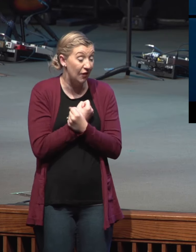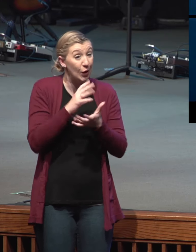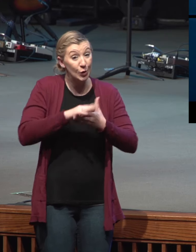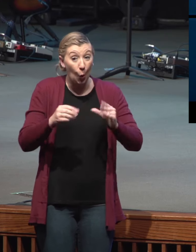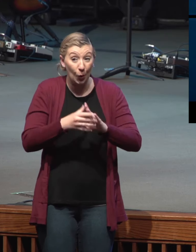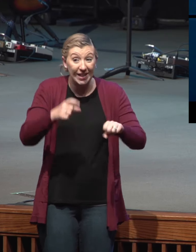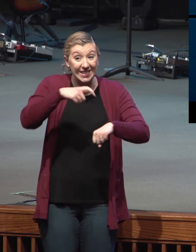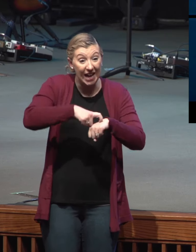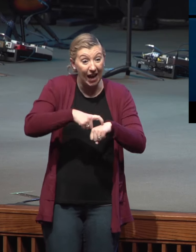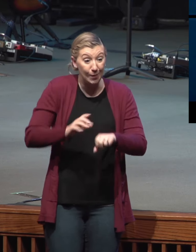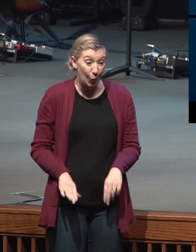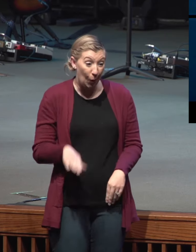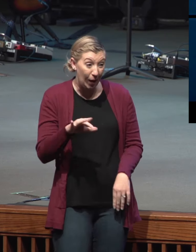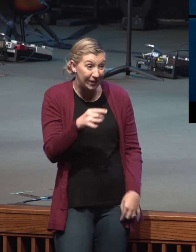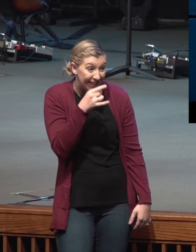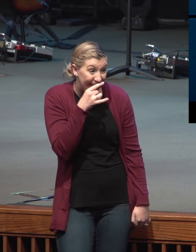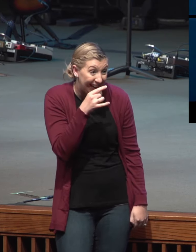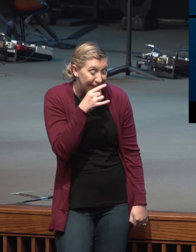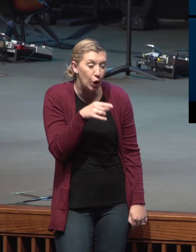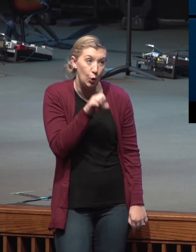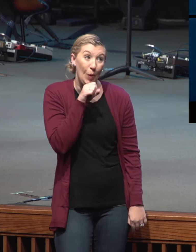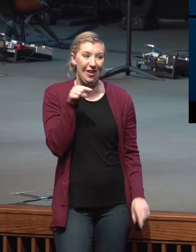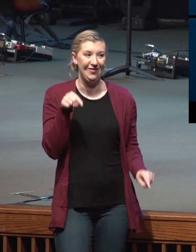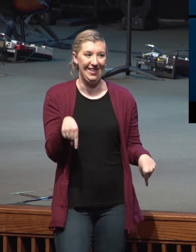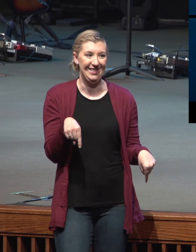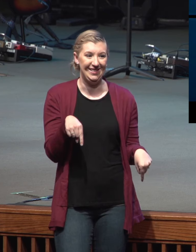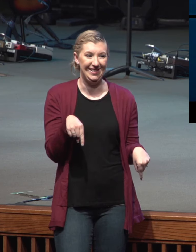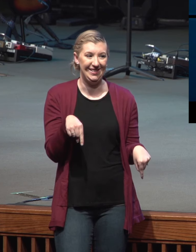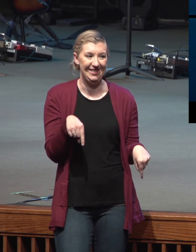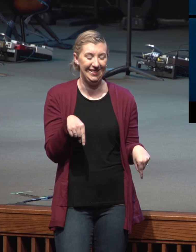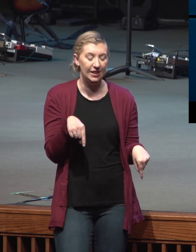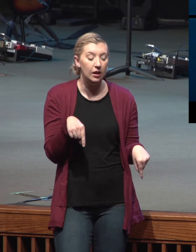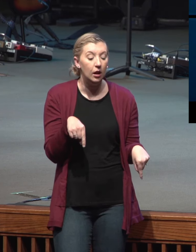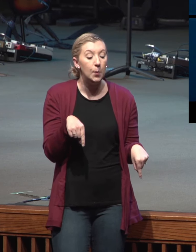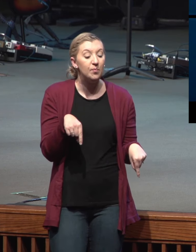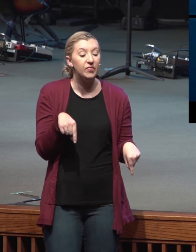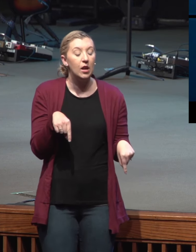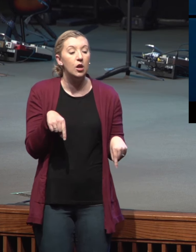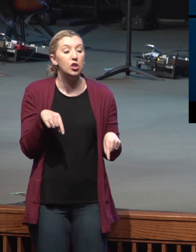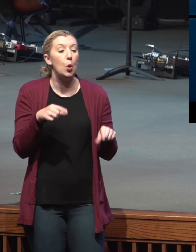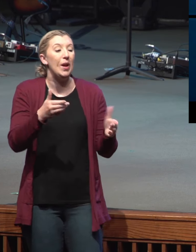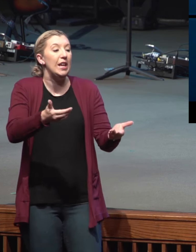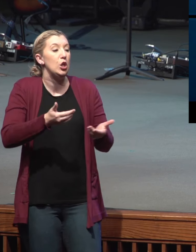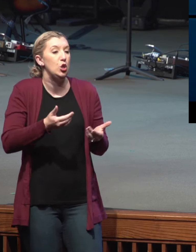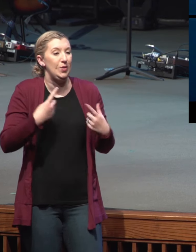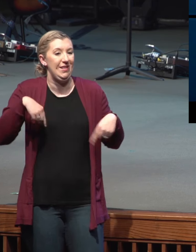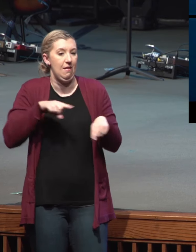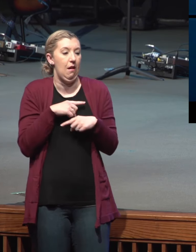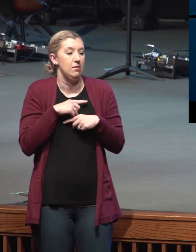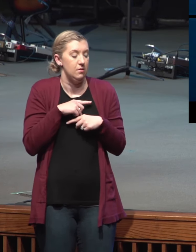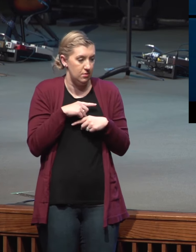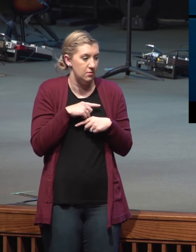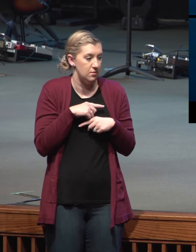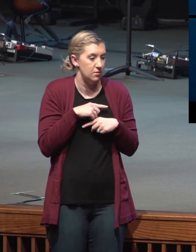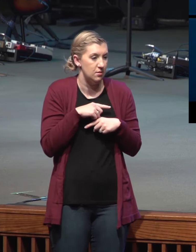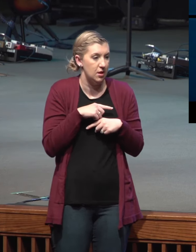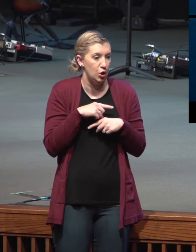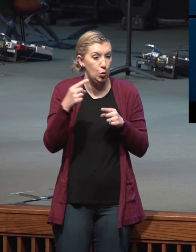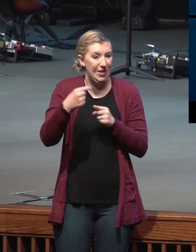time as a kid, you're going to love this. It begins by introducing us to the